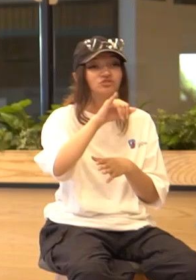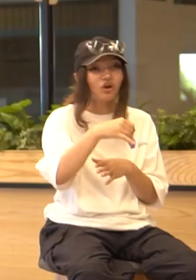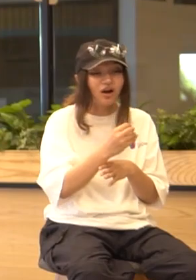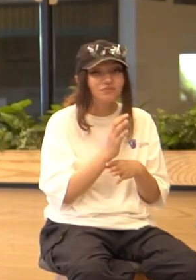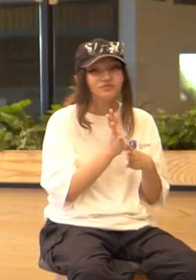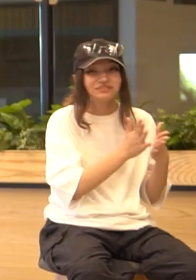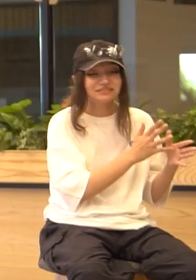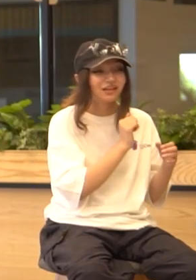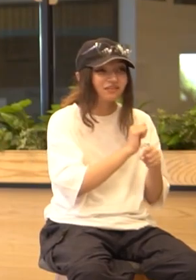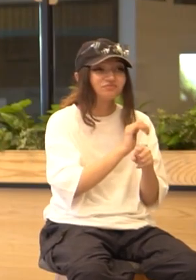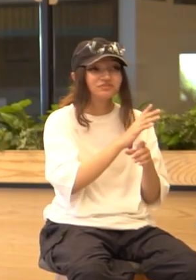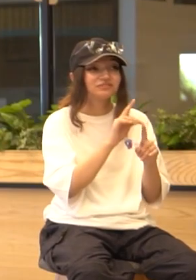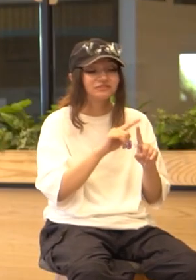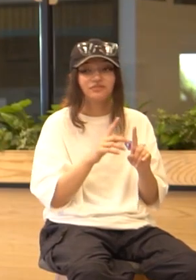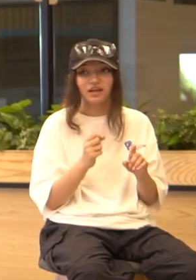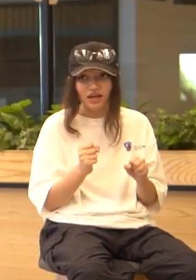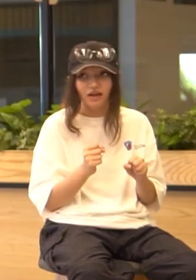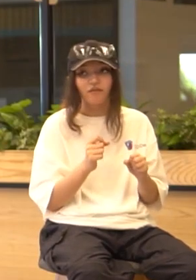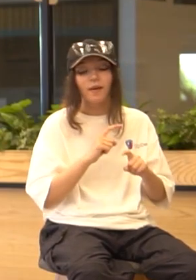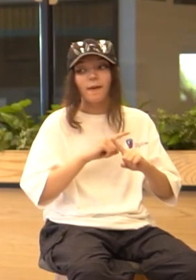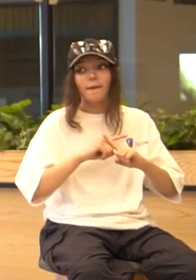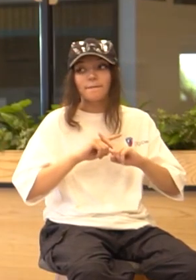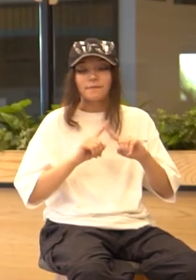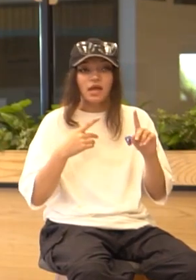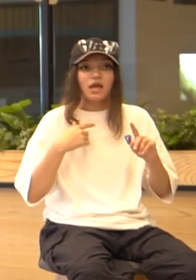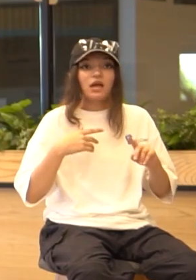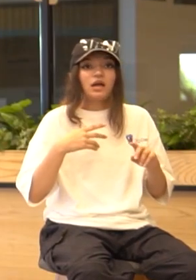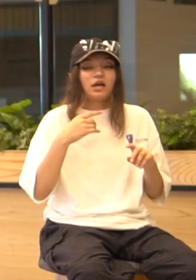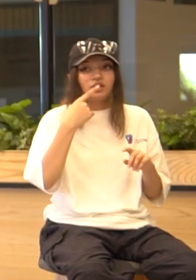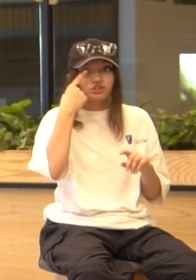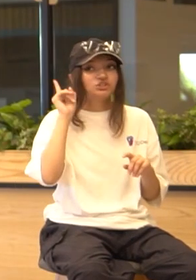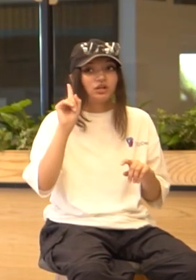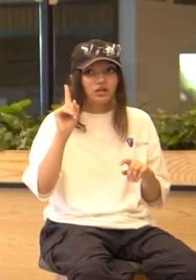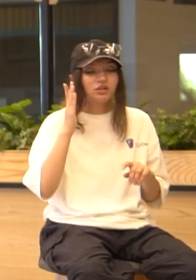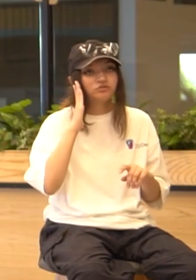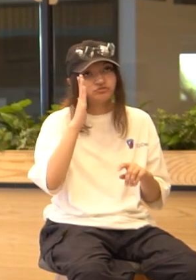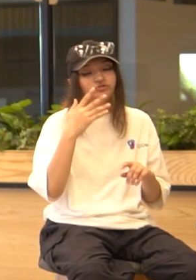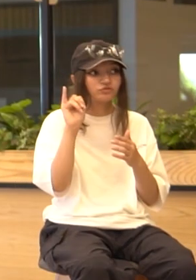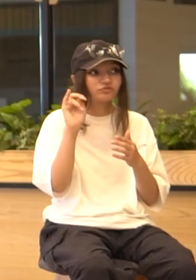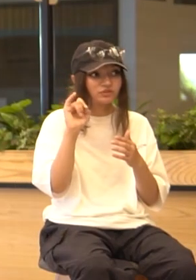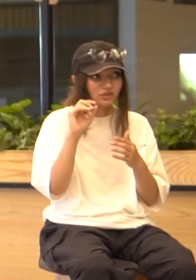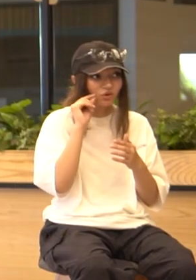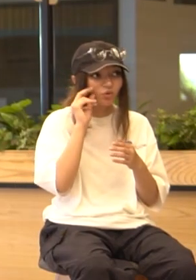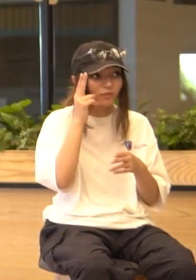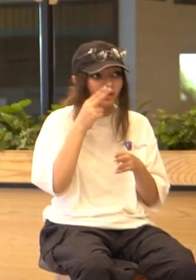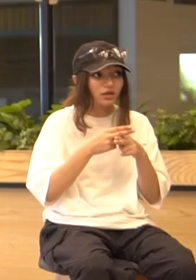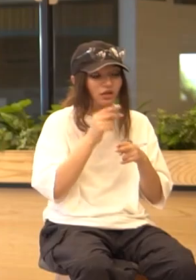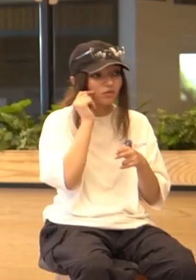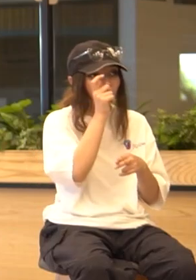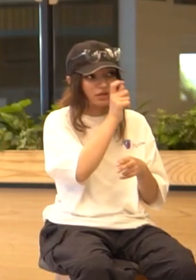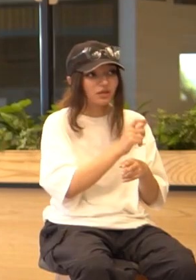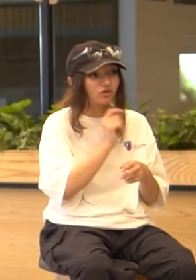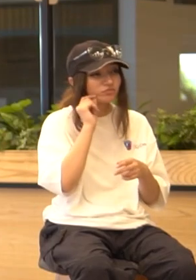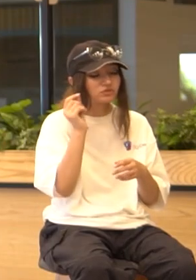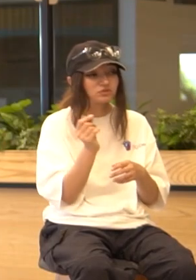it's harder to carve out the time for it. But inshallah, once I get there, it will be available for you guys.